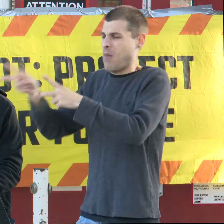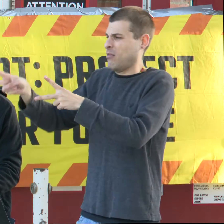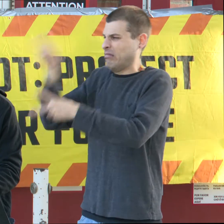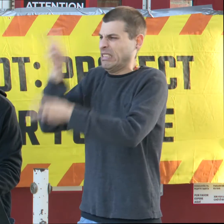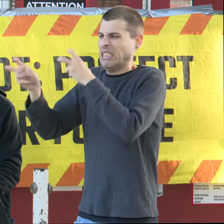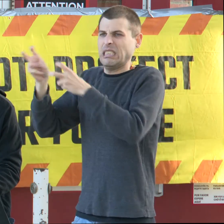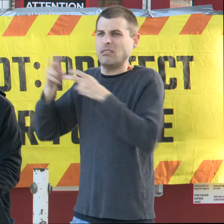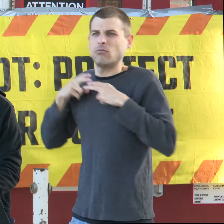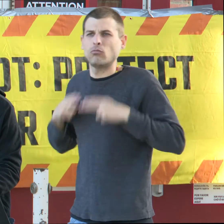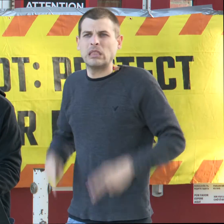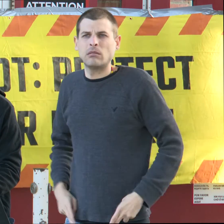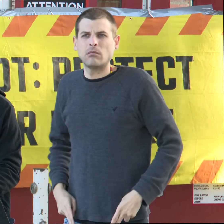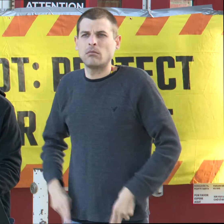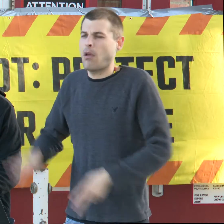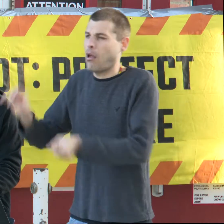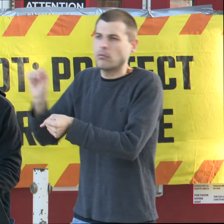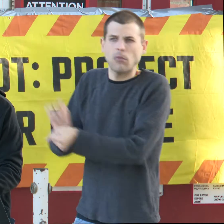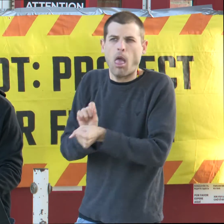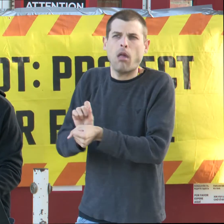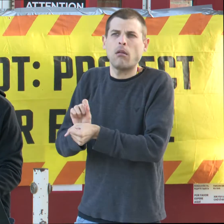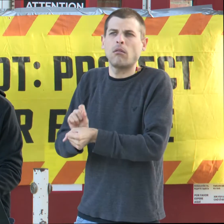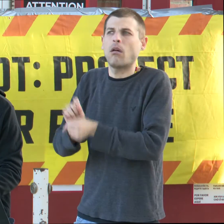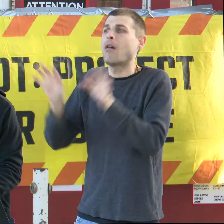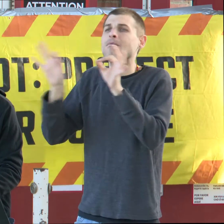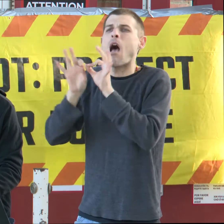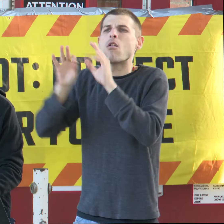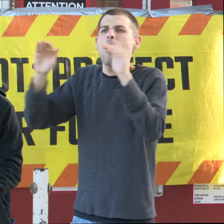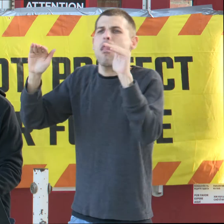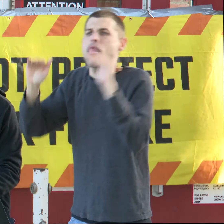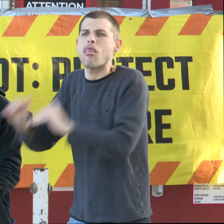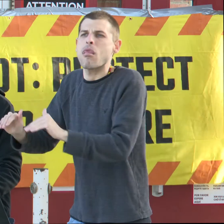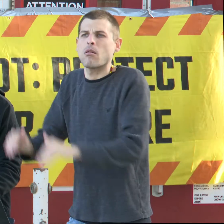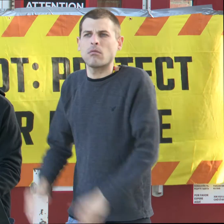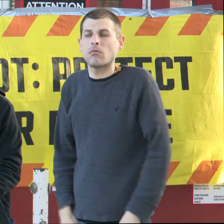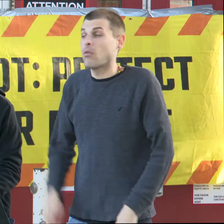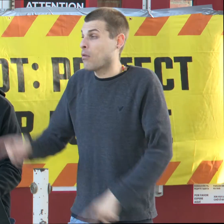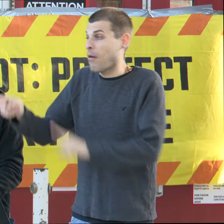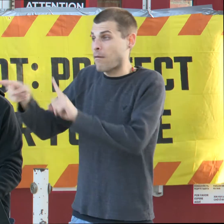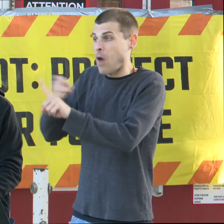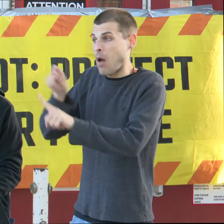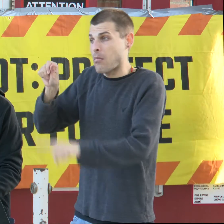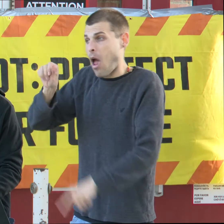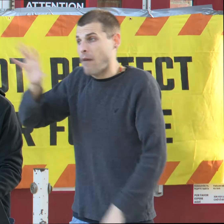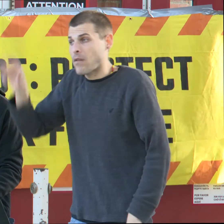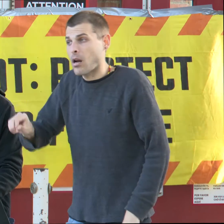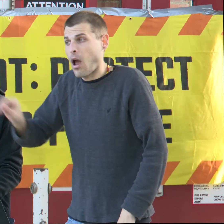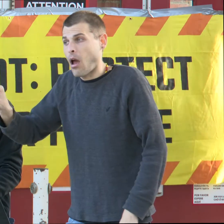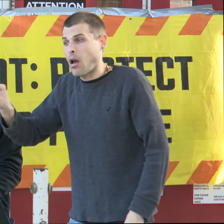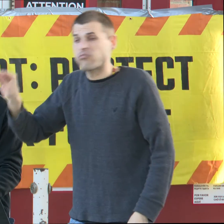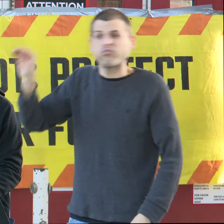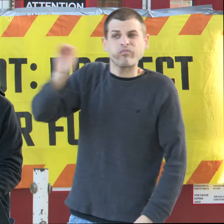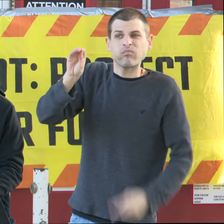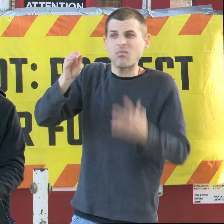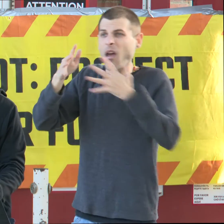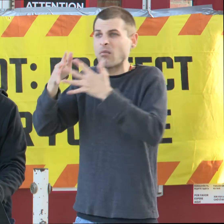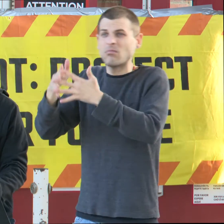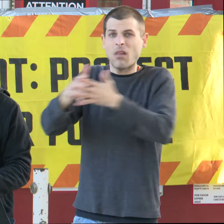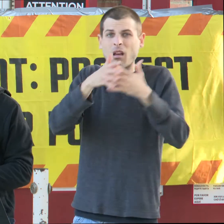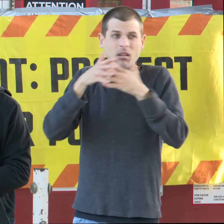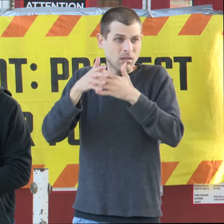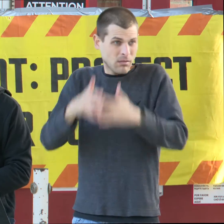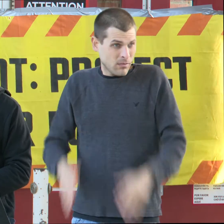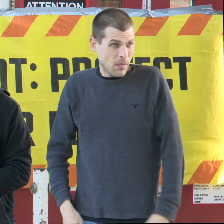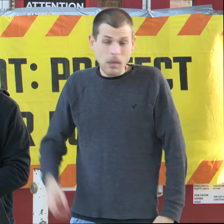dehumanized bodies from Africa to the port of Charleston, to